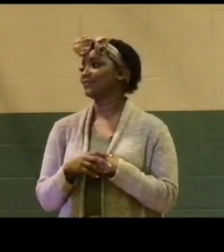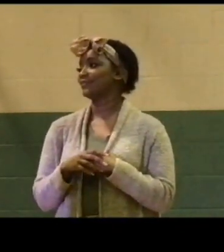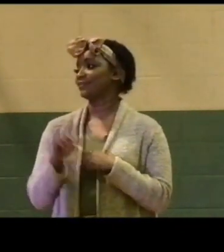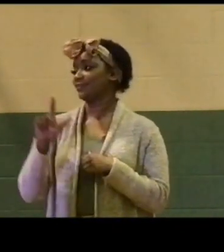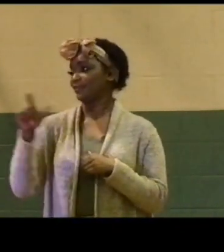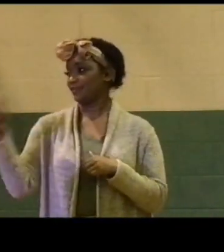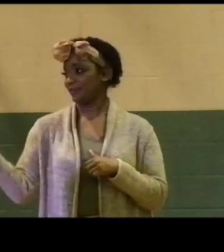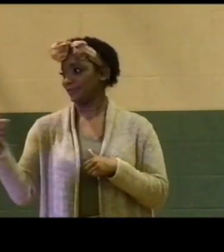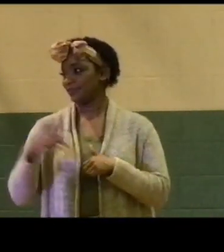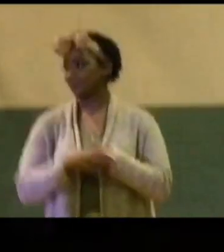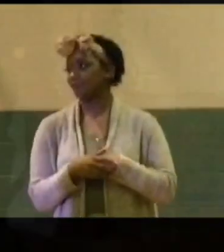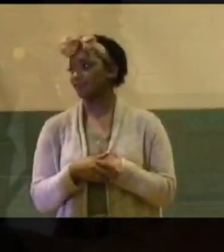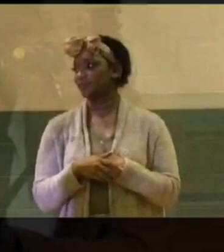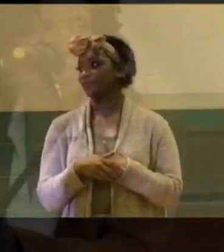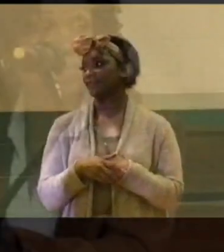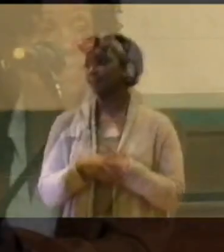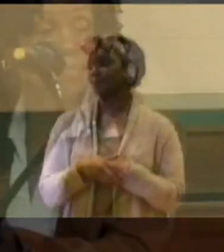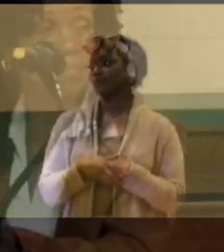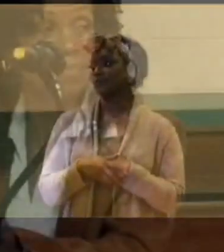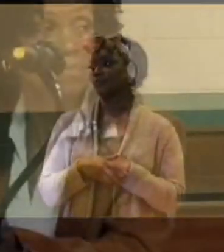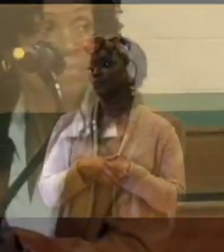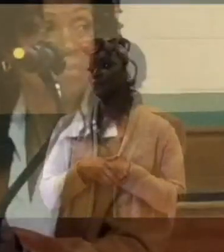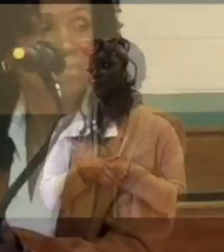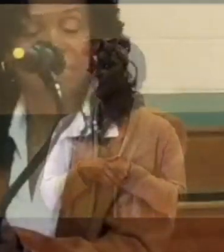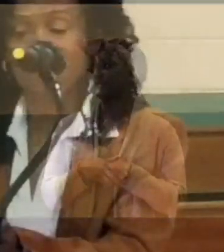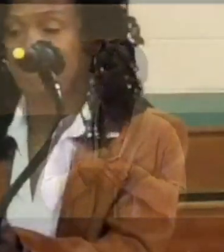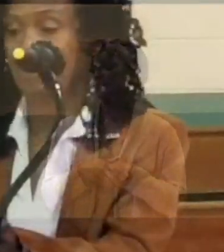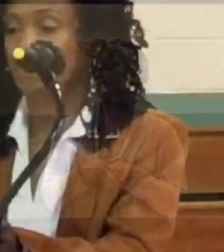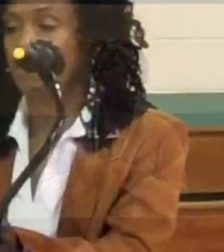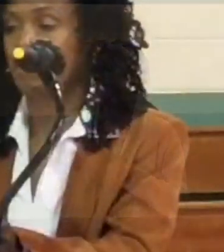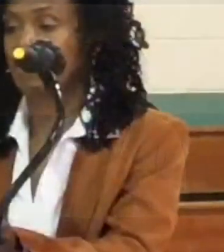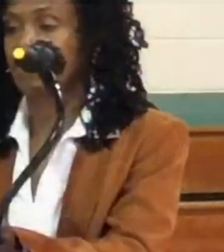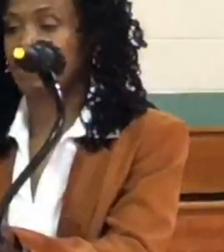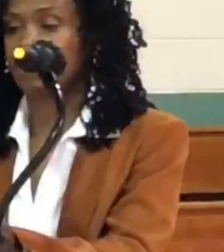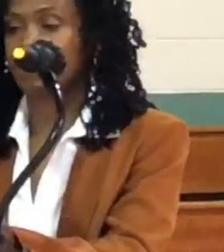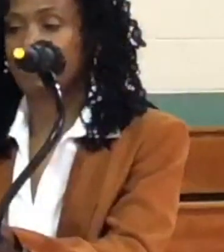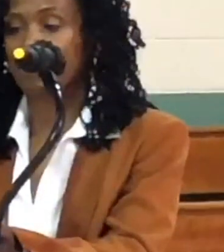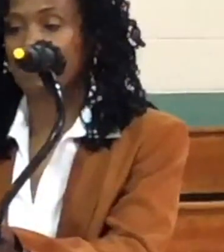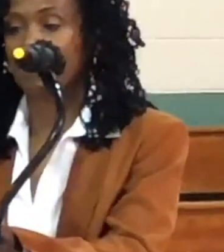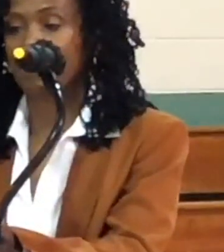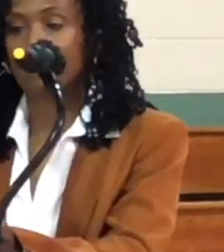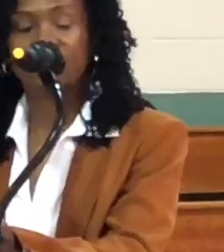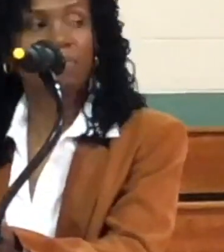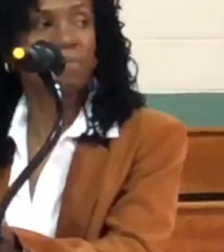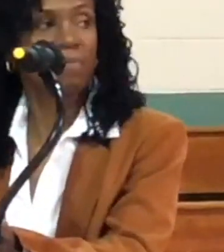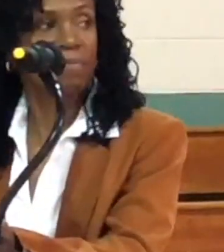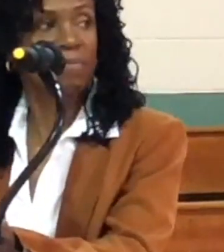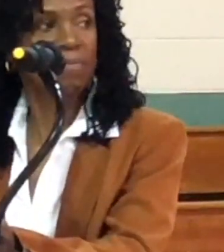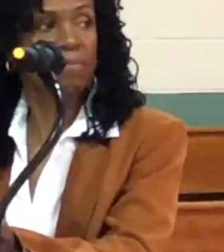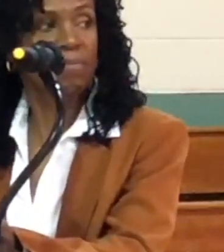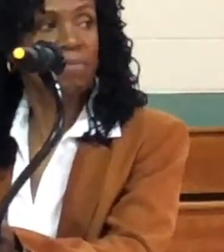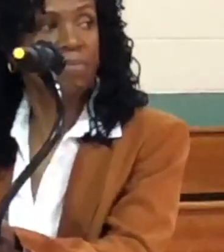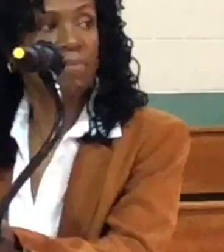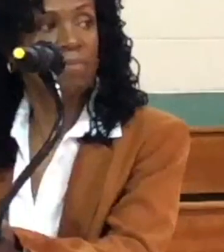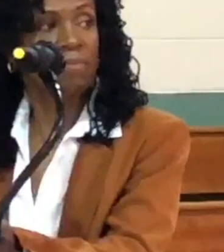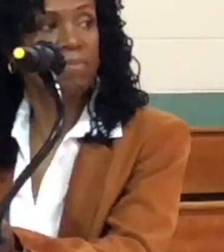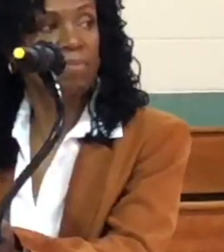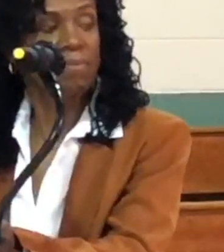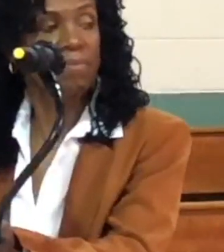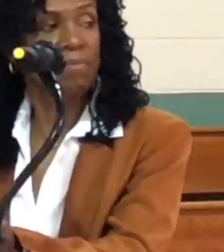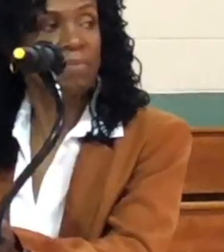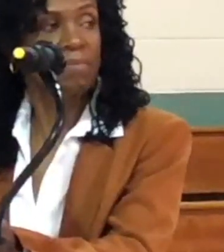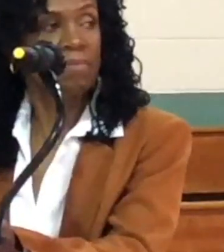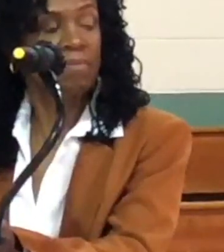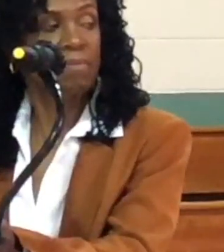Ms. Callaway. Ms. Thank you. So according to the charter, there are specific roles and responsibilities